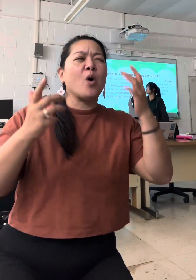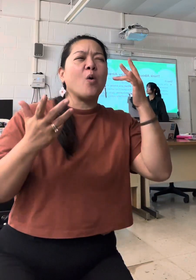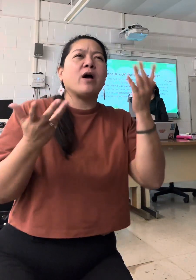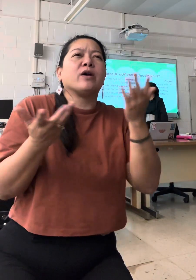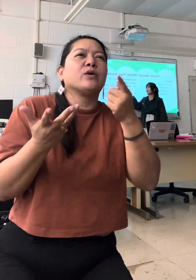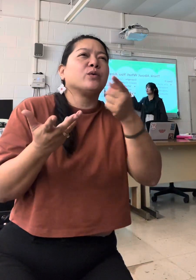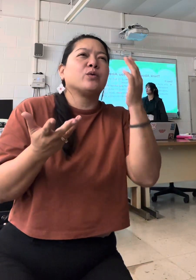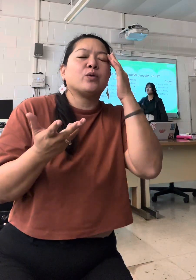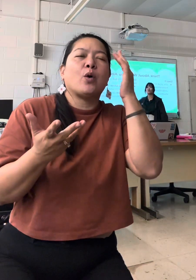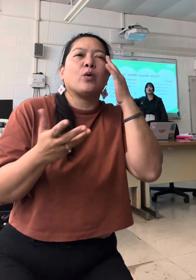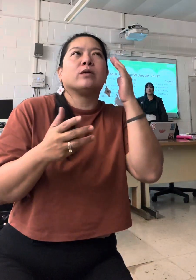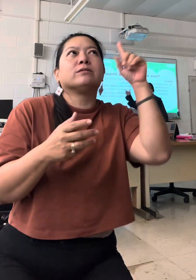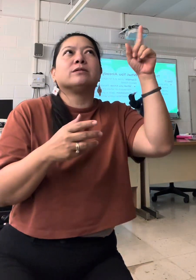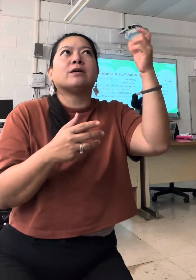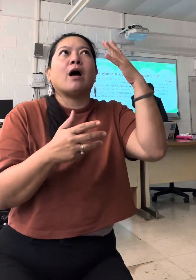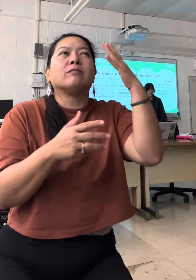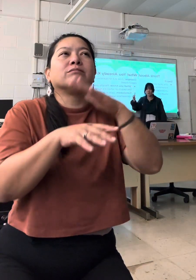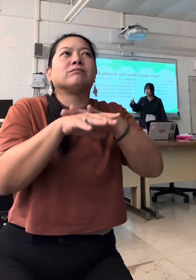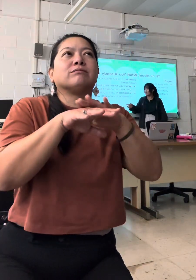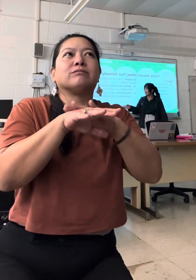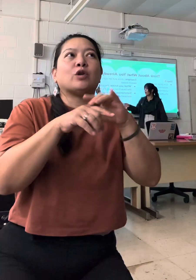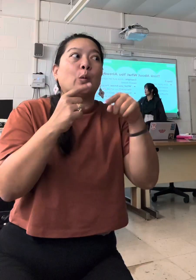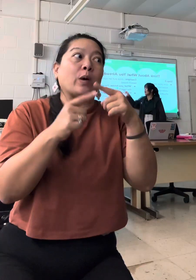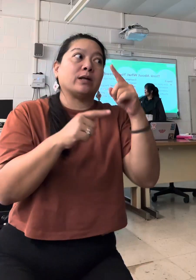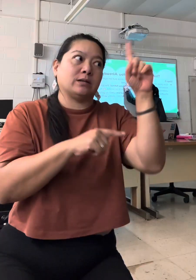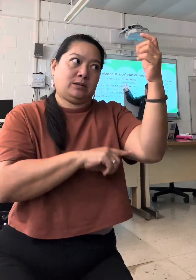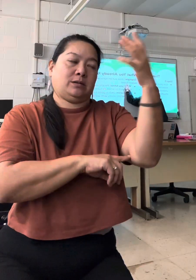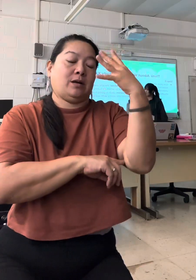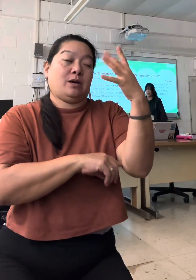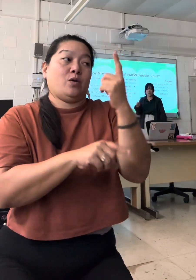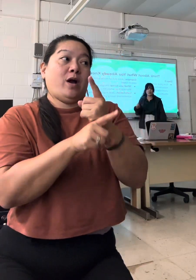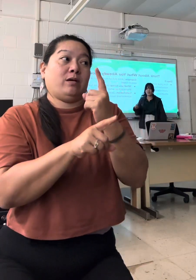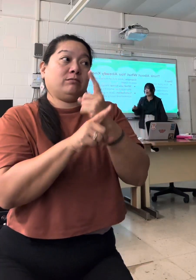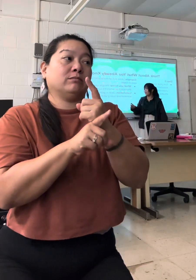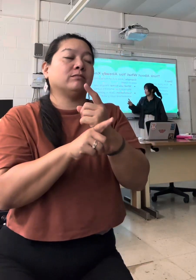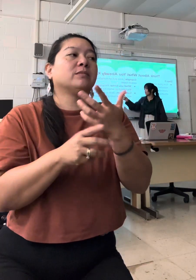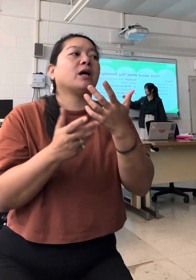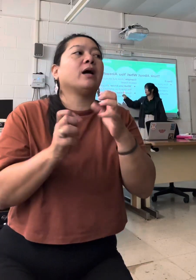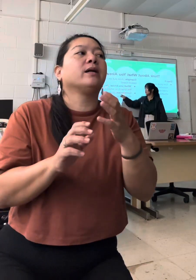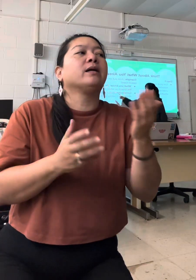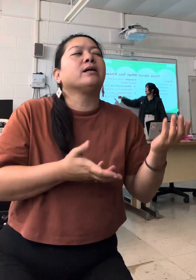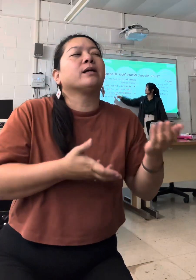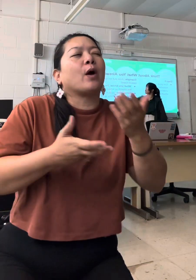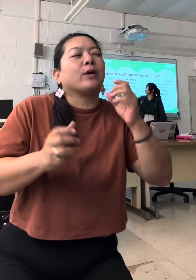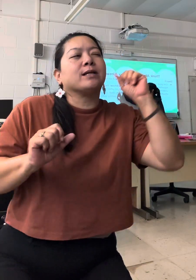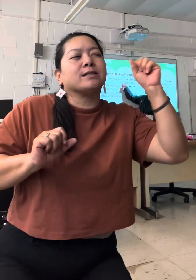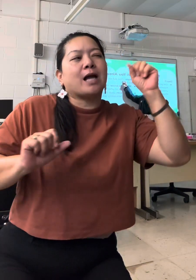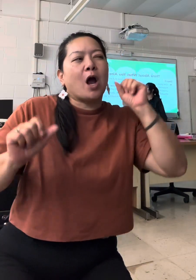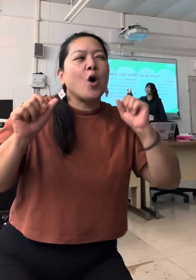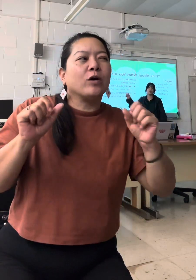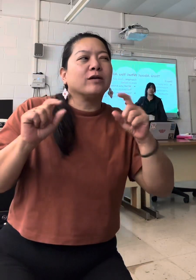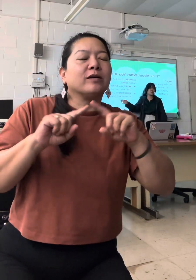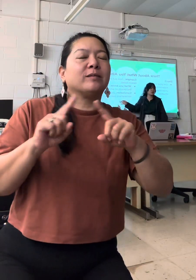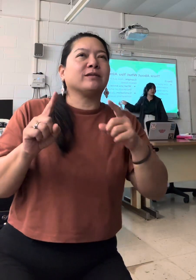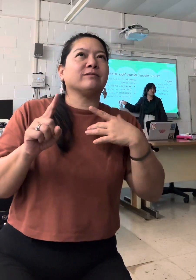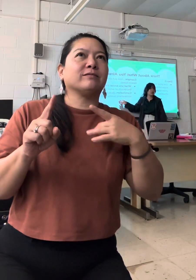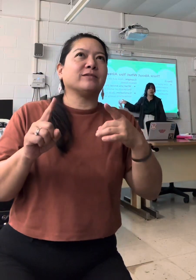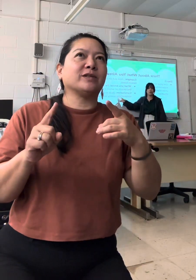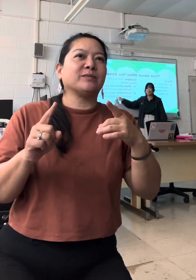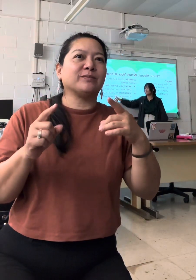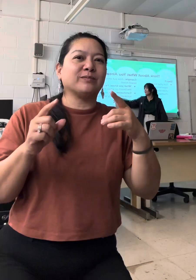People use sunscreen at the beach or when it's sunny, right? And he's carrying a towel, so I put Jack, but I put Jose